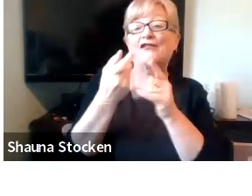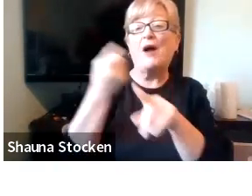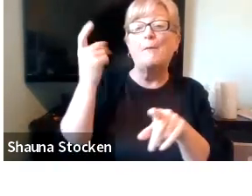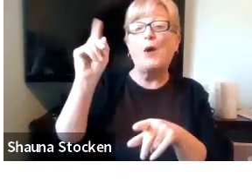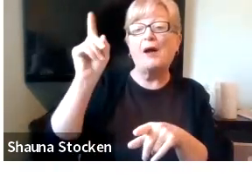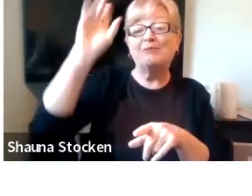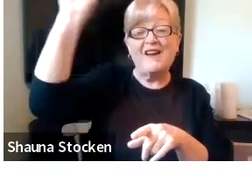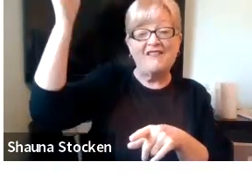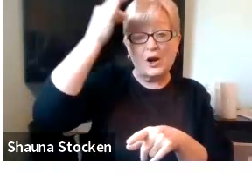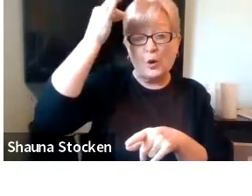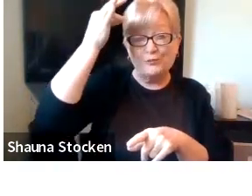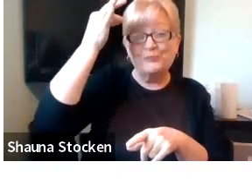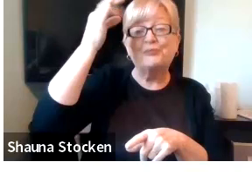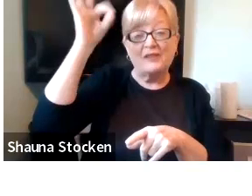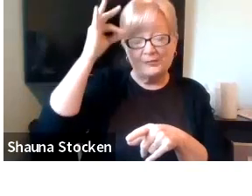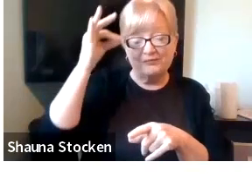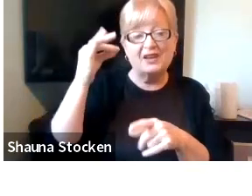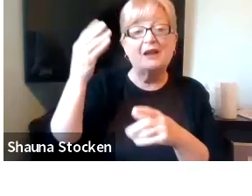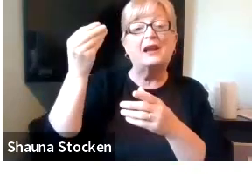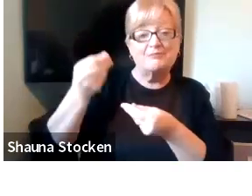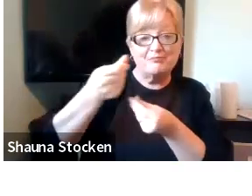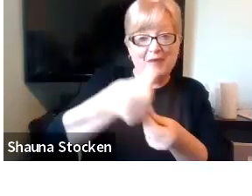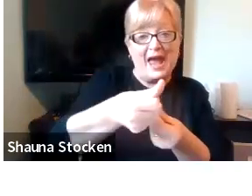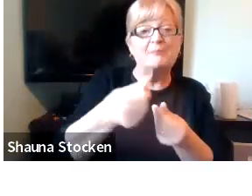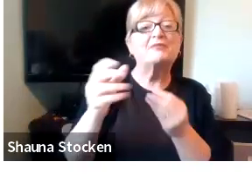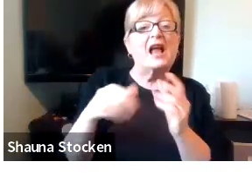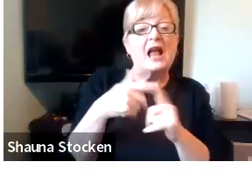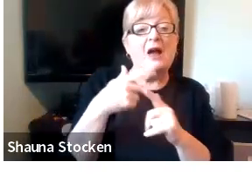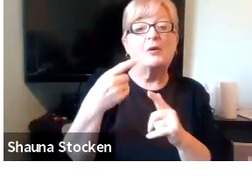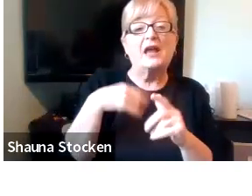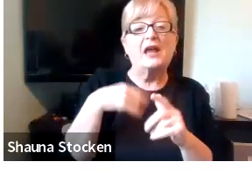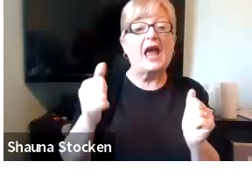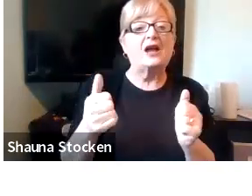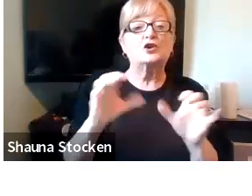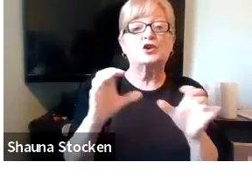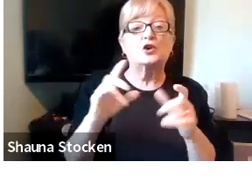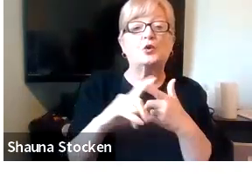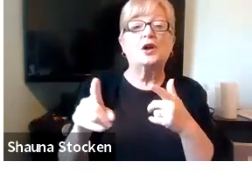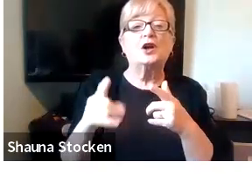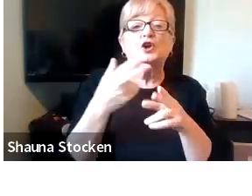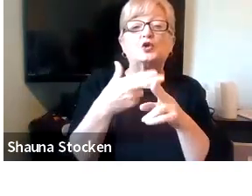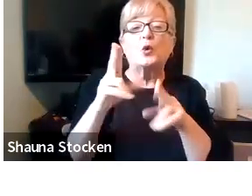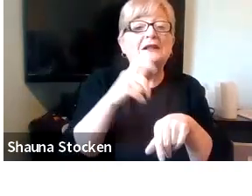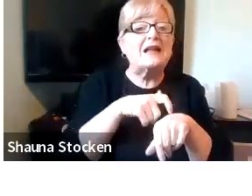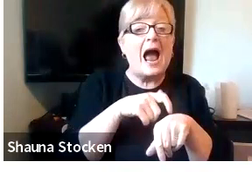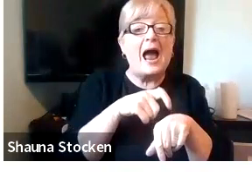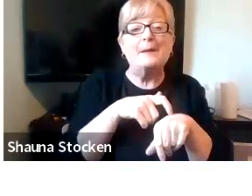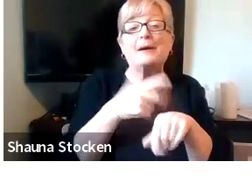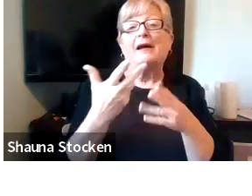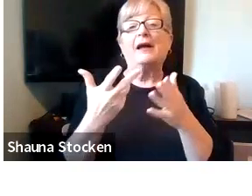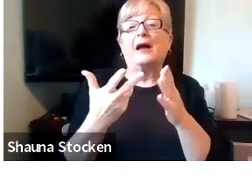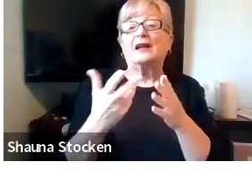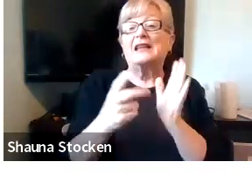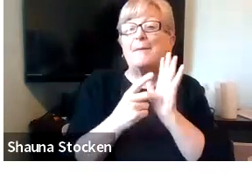we can provide demonstrations and short-term loans of AT devices for anyone in the state